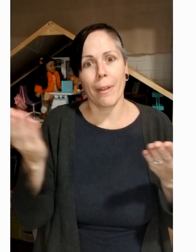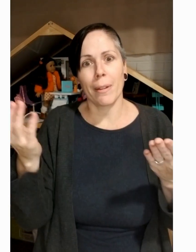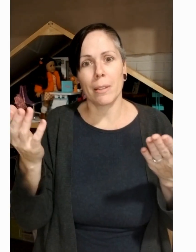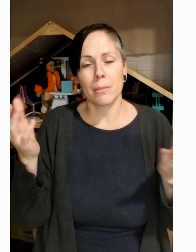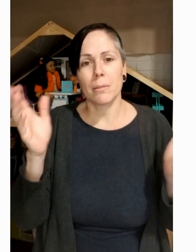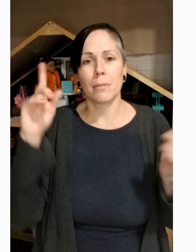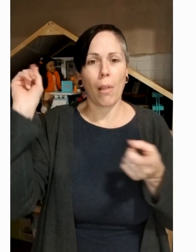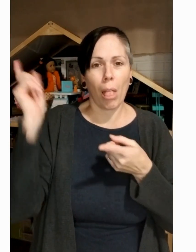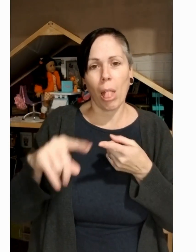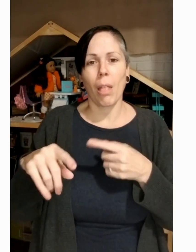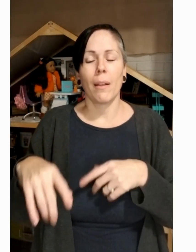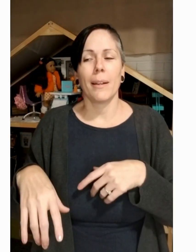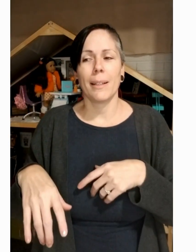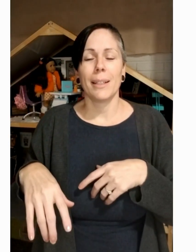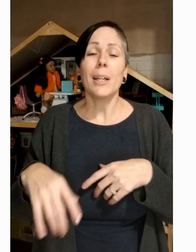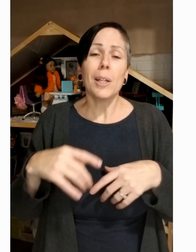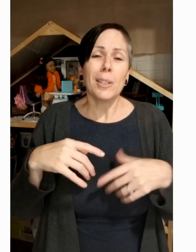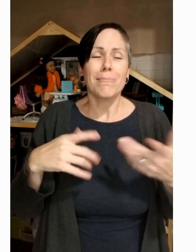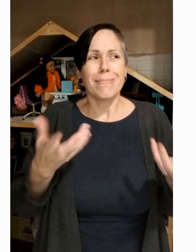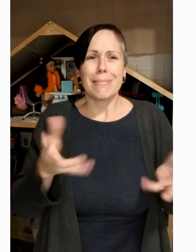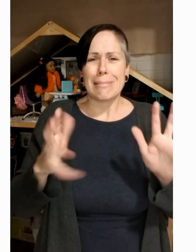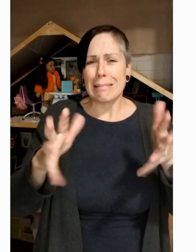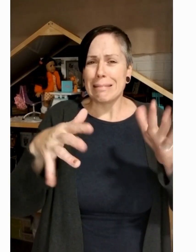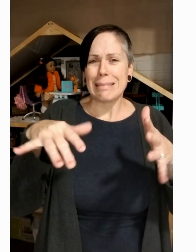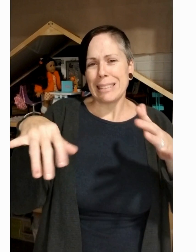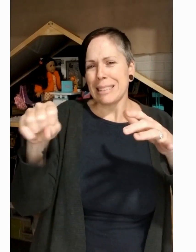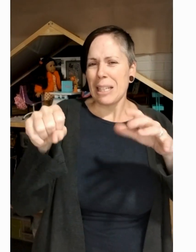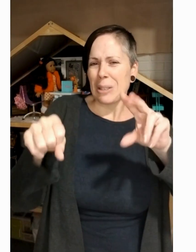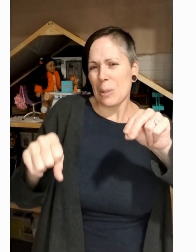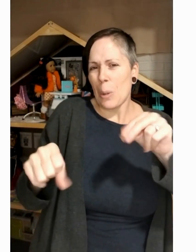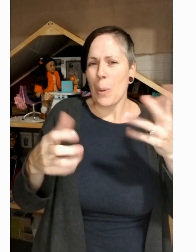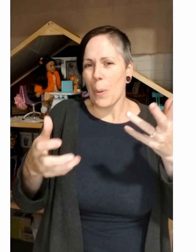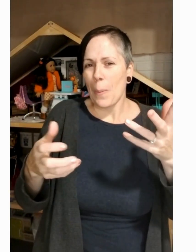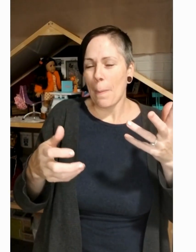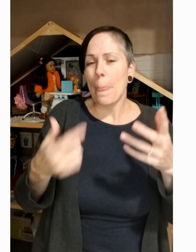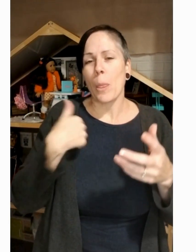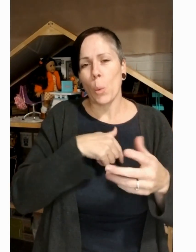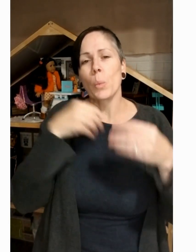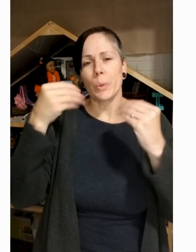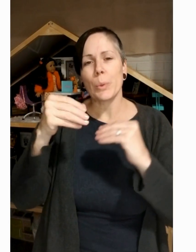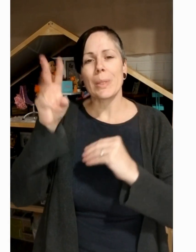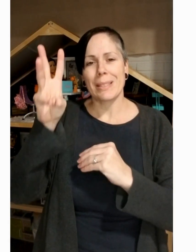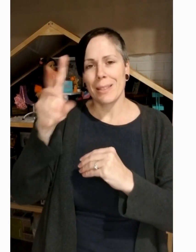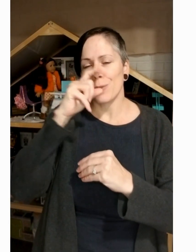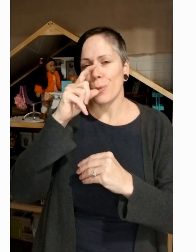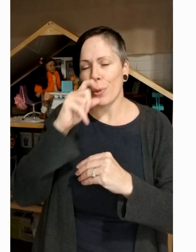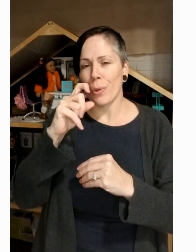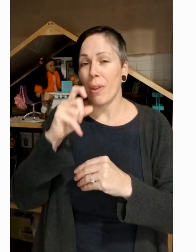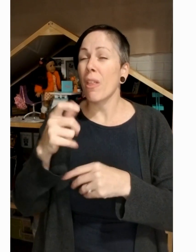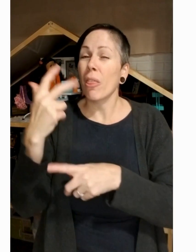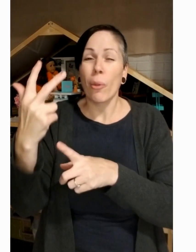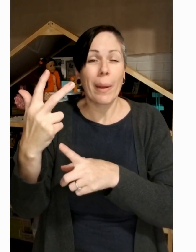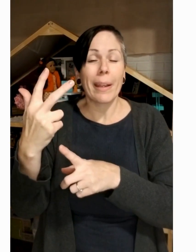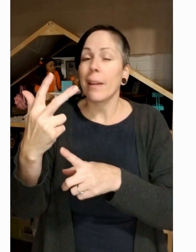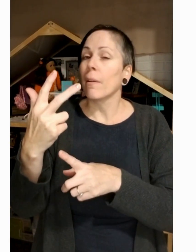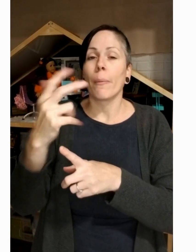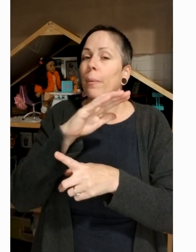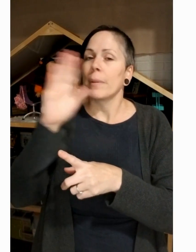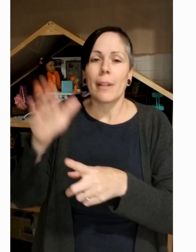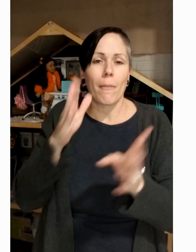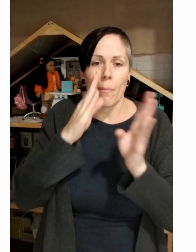to be in our collection anyway, but we sold 6 dolls and some outfits and some accessories, but not much at